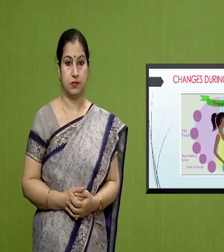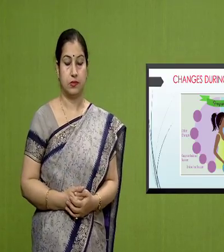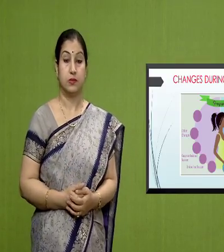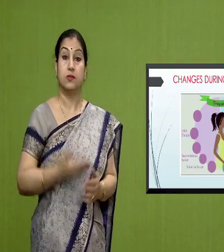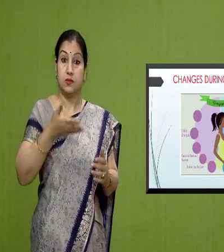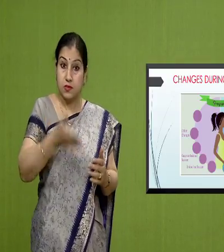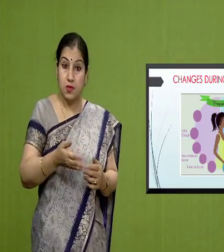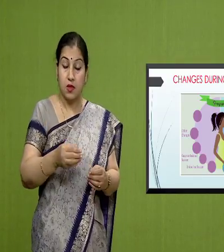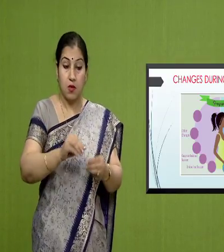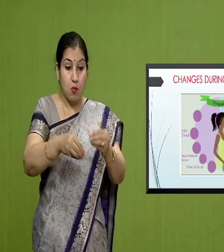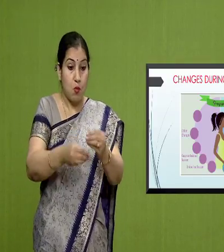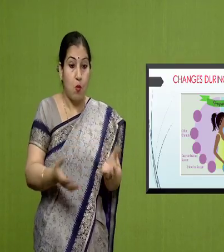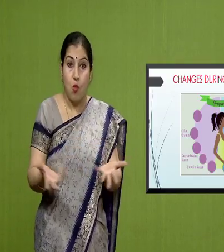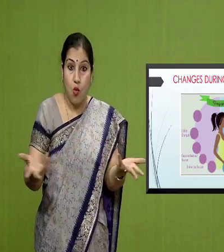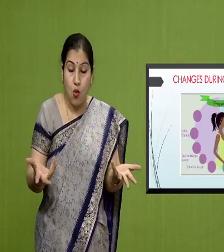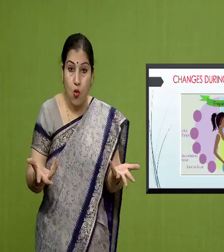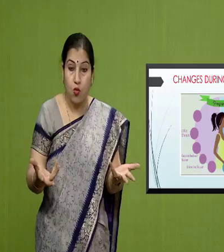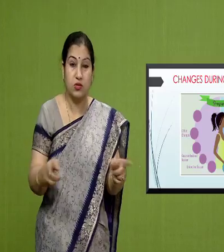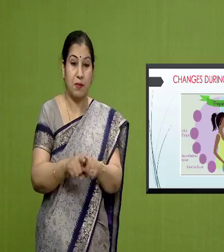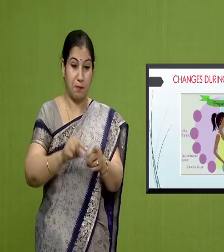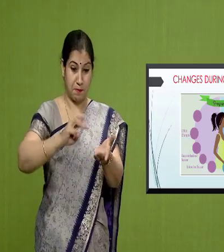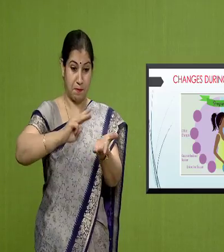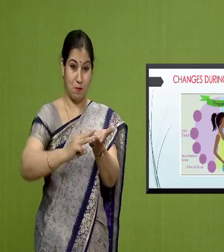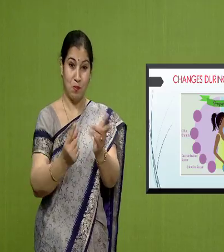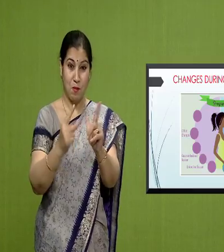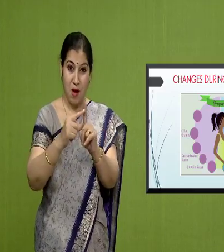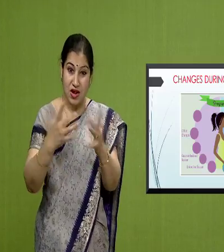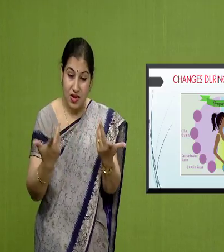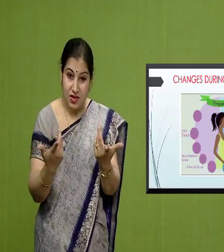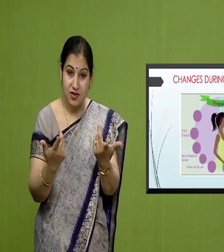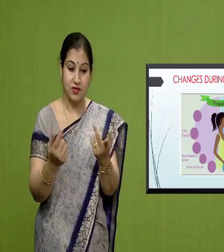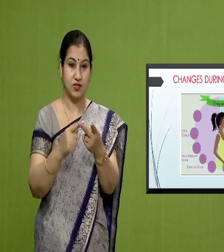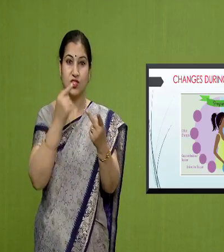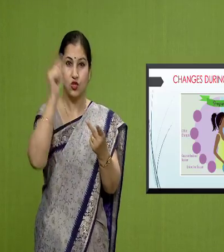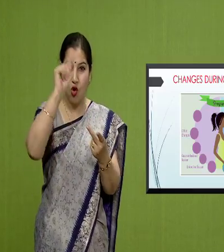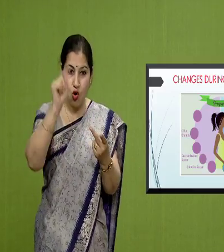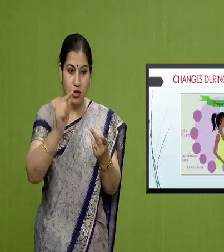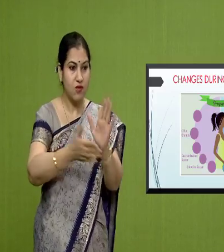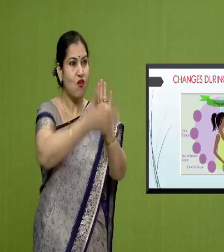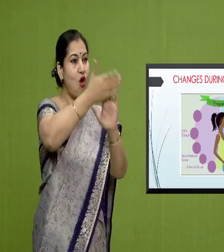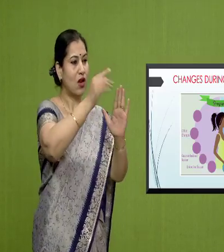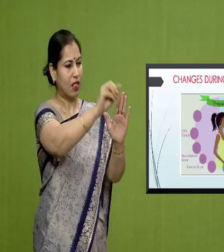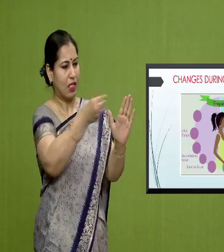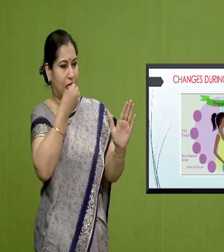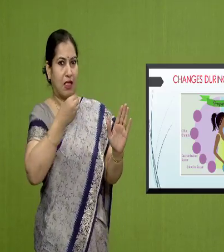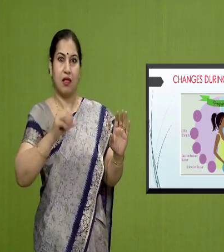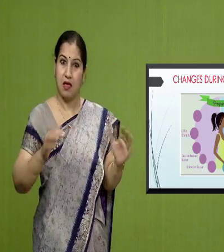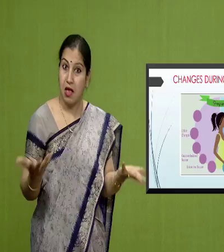These can include mud, chalk, wall, etc.